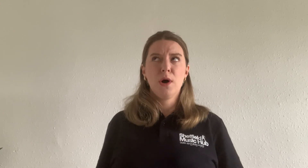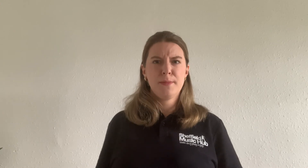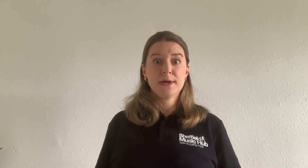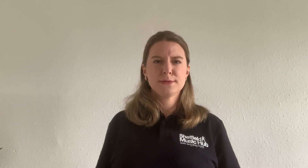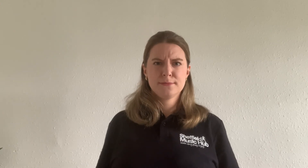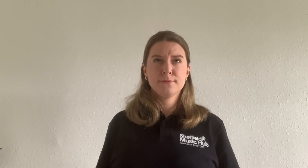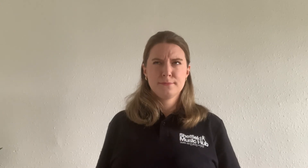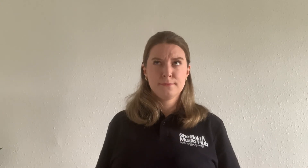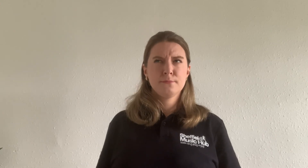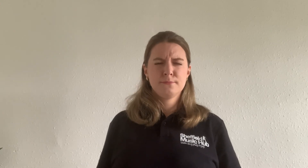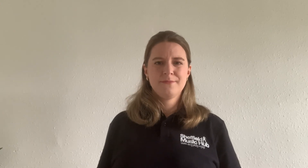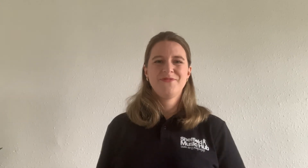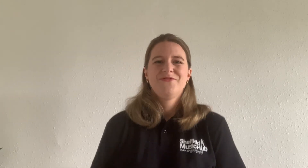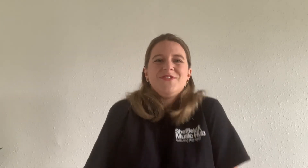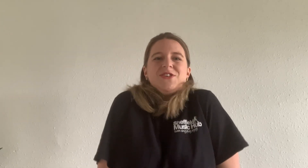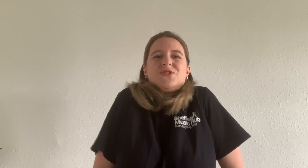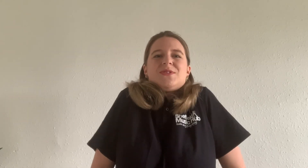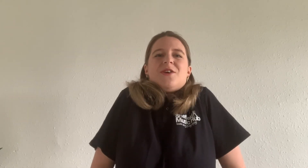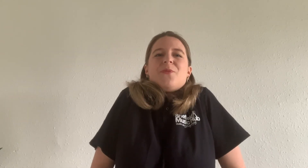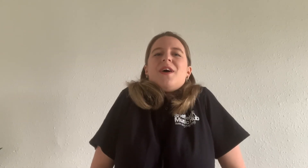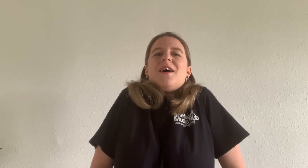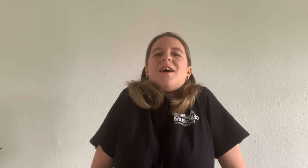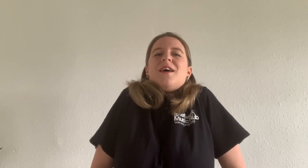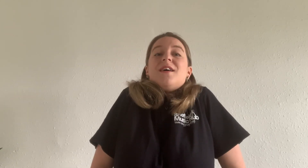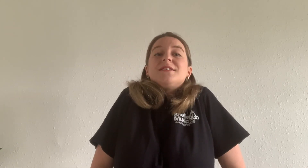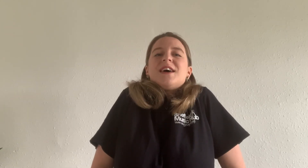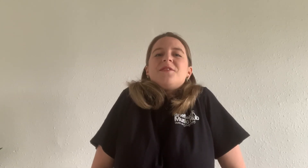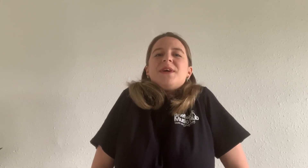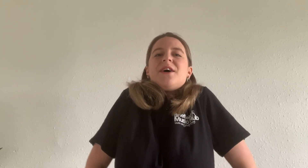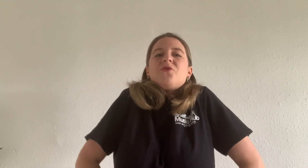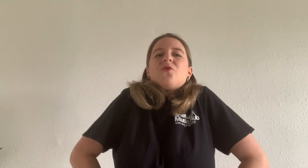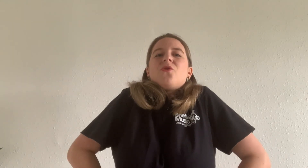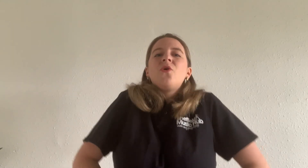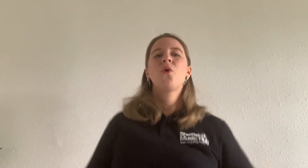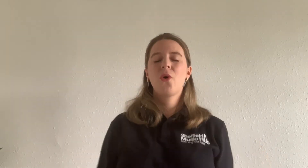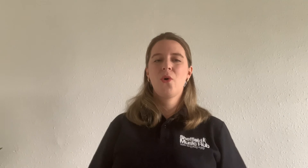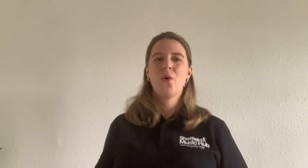eyebrows. Shoulders up. Tie them down.